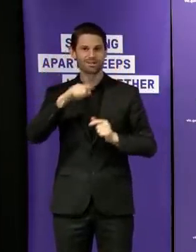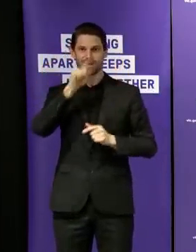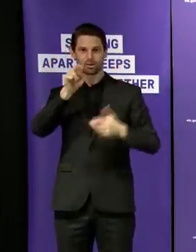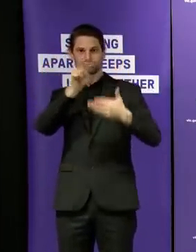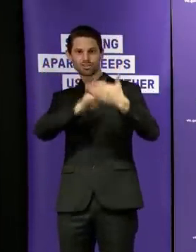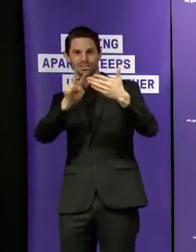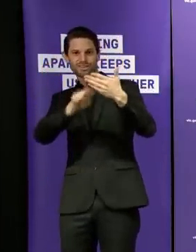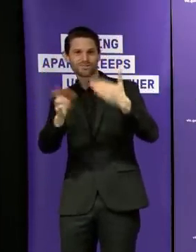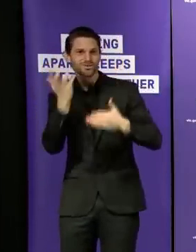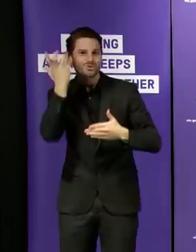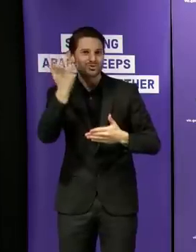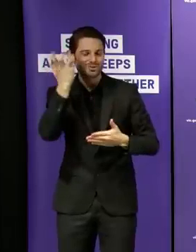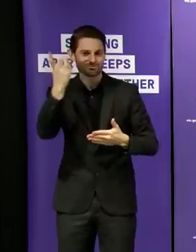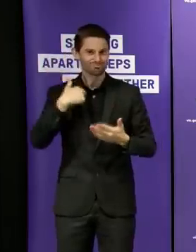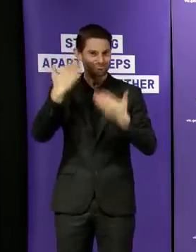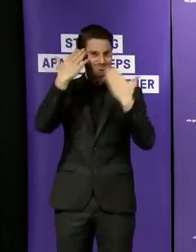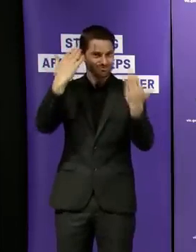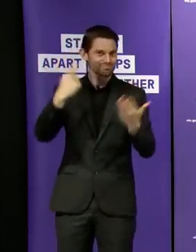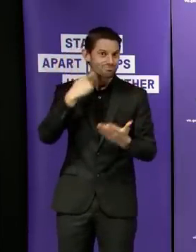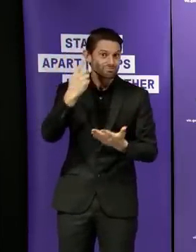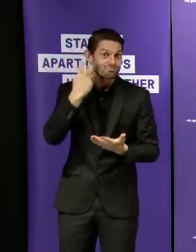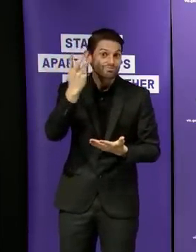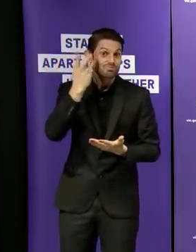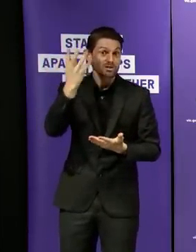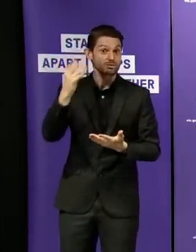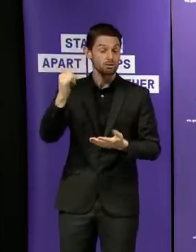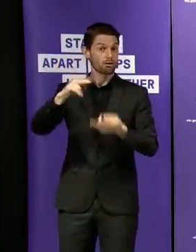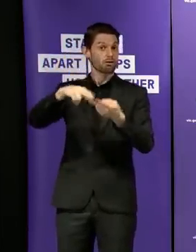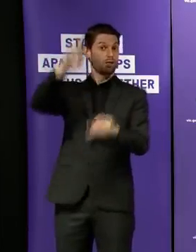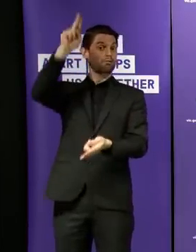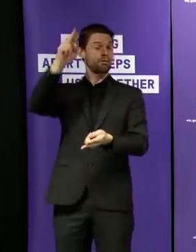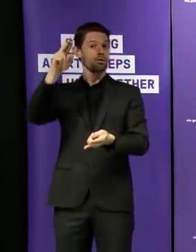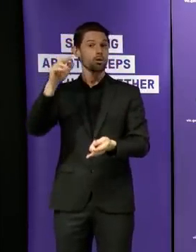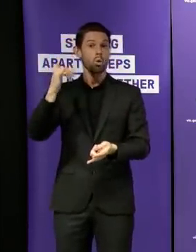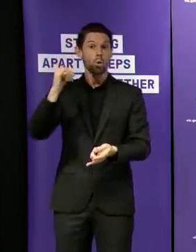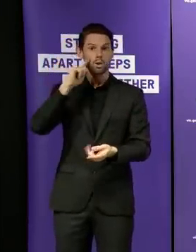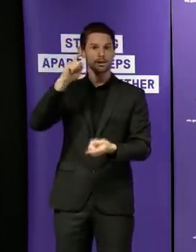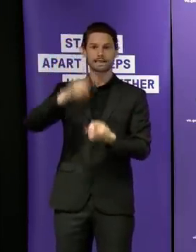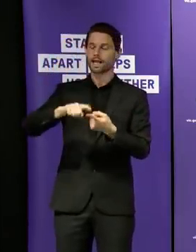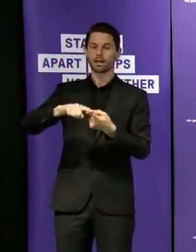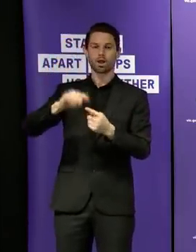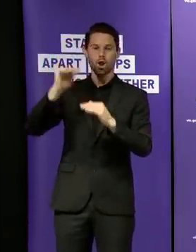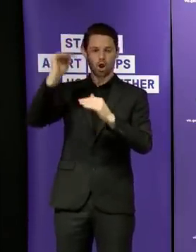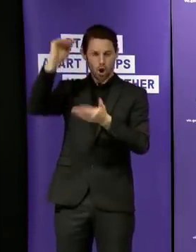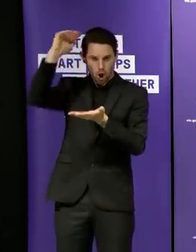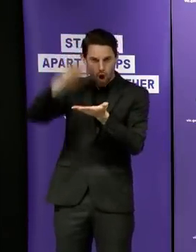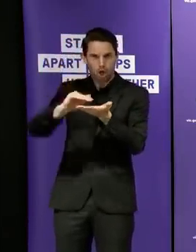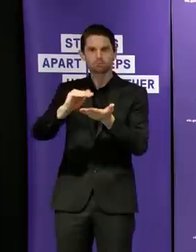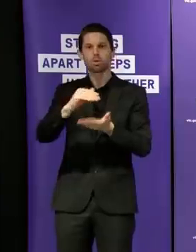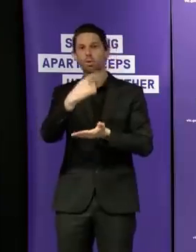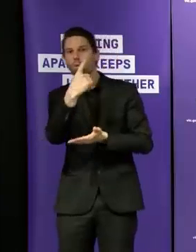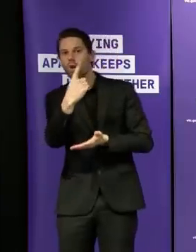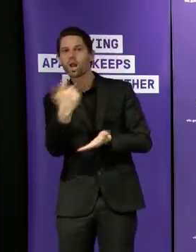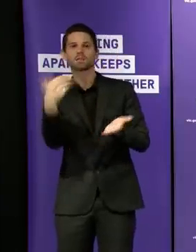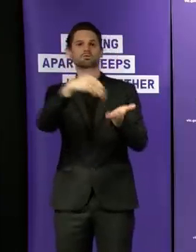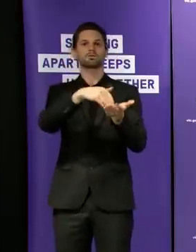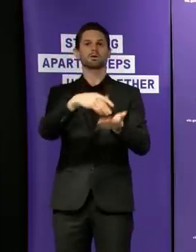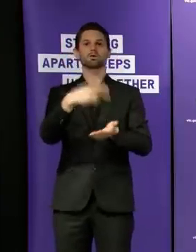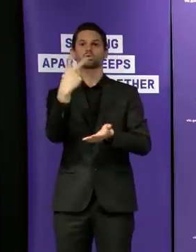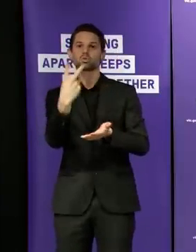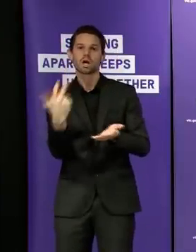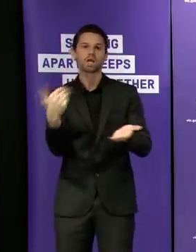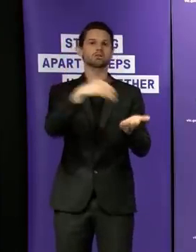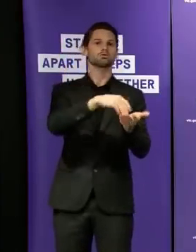we have to wait and see what happens each day this week. I hope, and we'll all be working very hard, and I